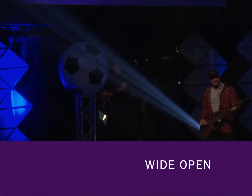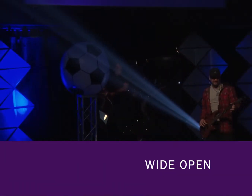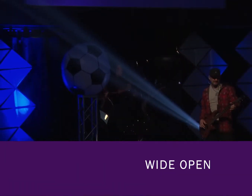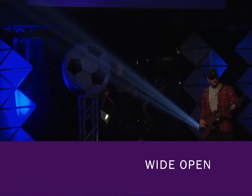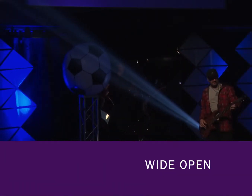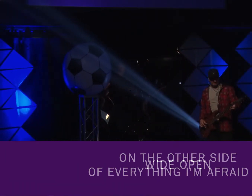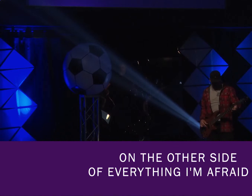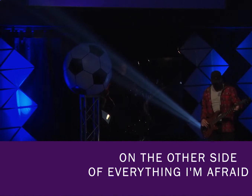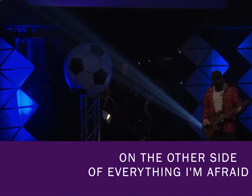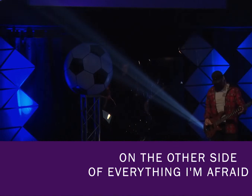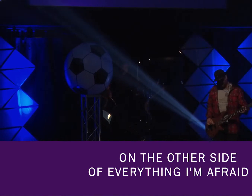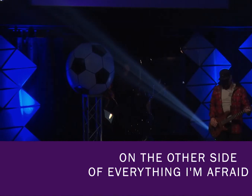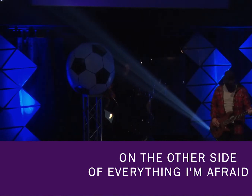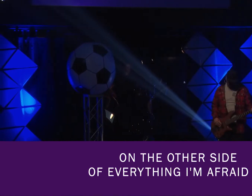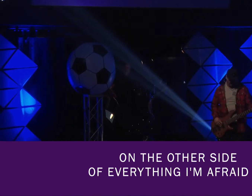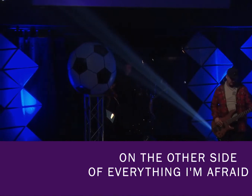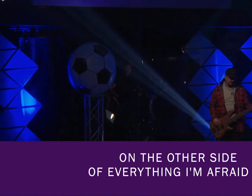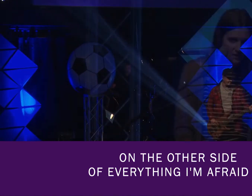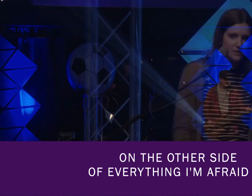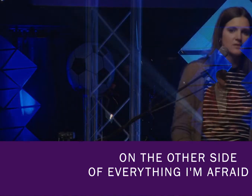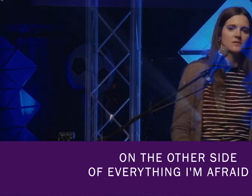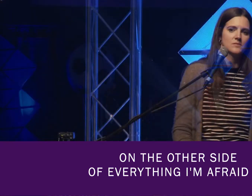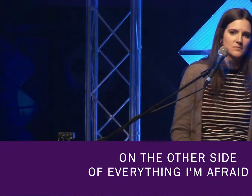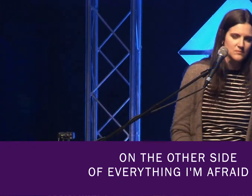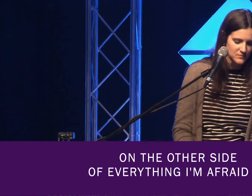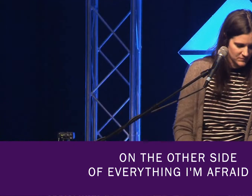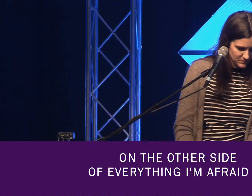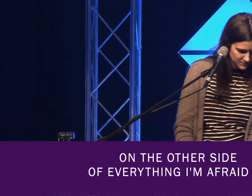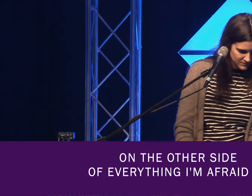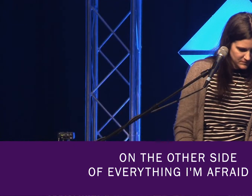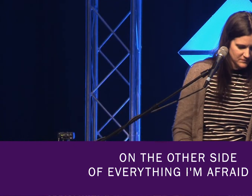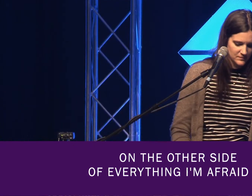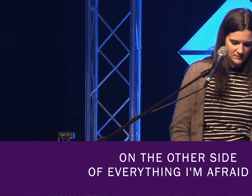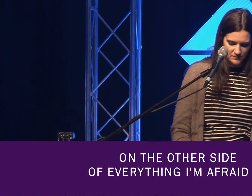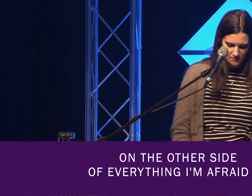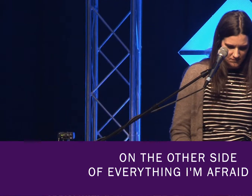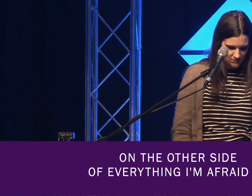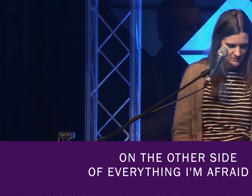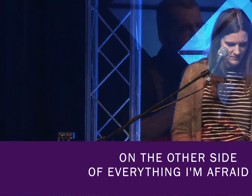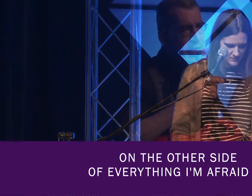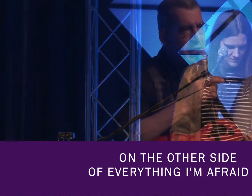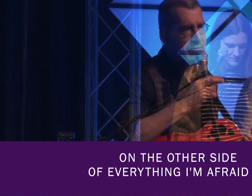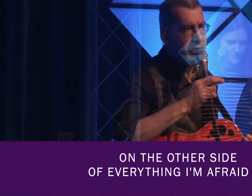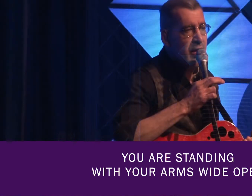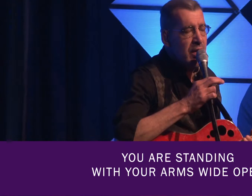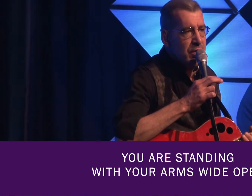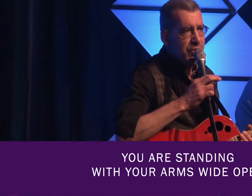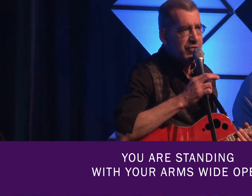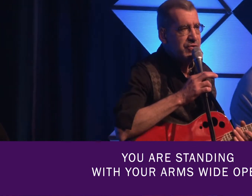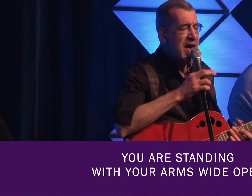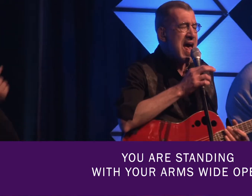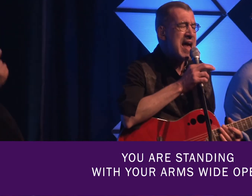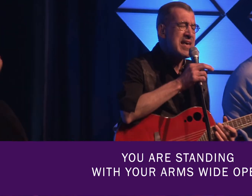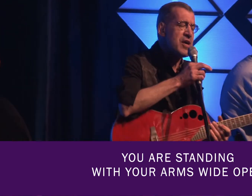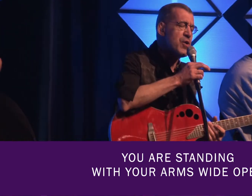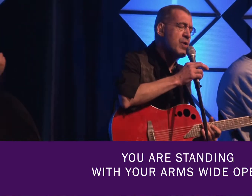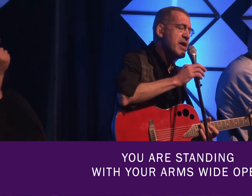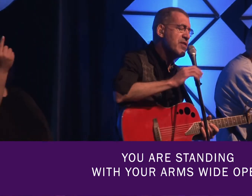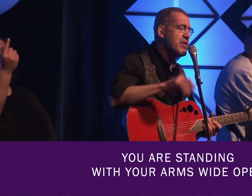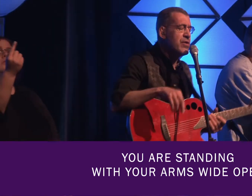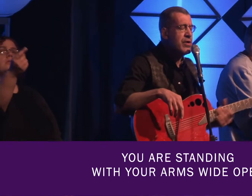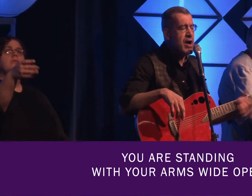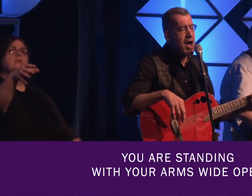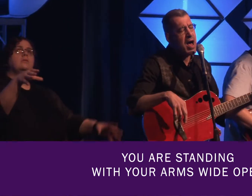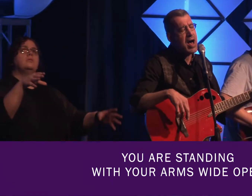wide open. On the other side of everything I'm afraid of, you're standing